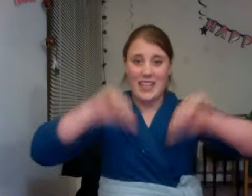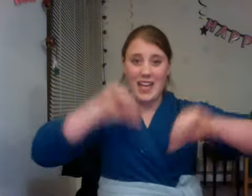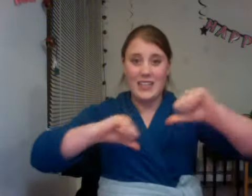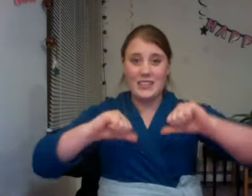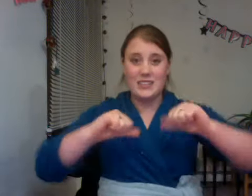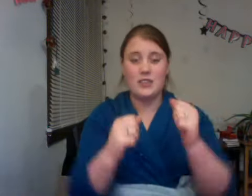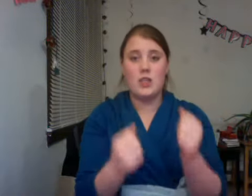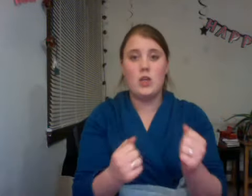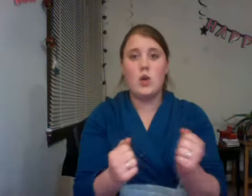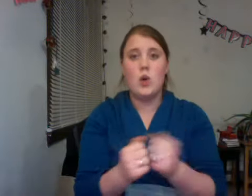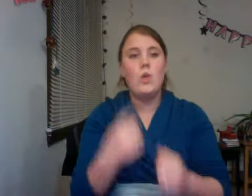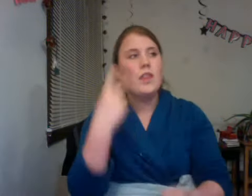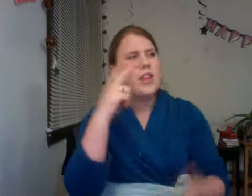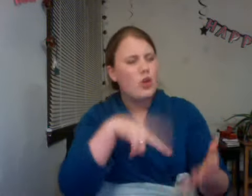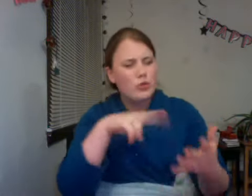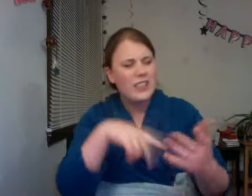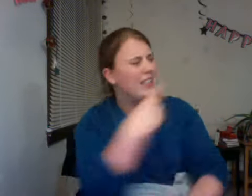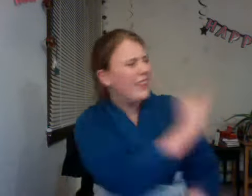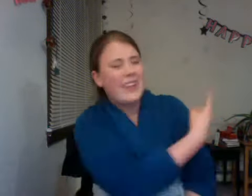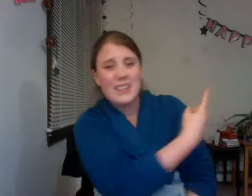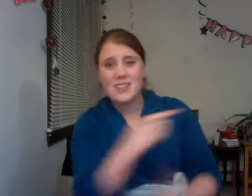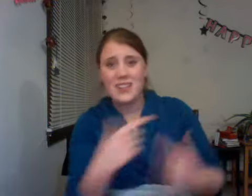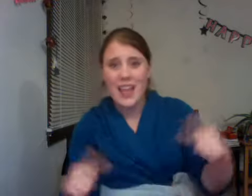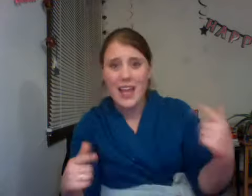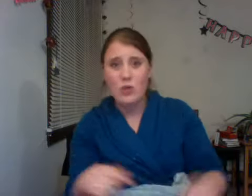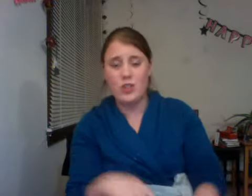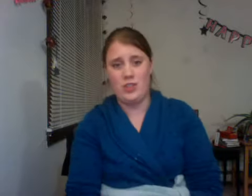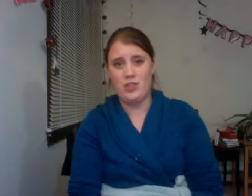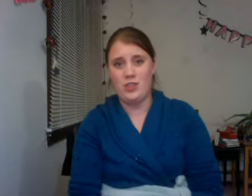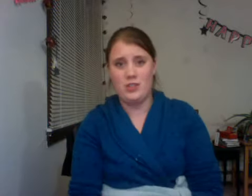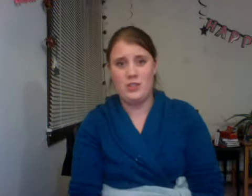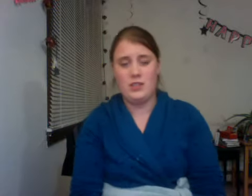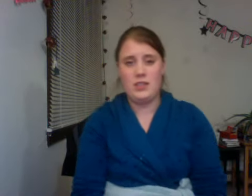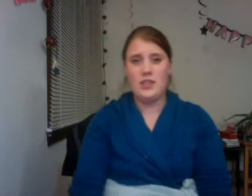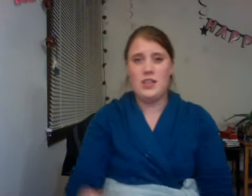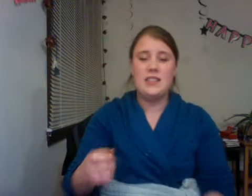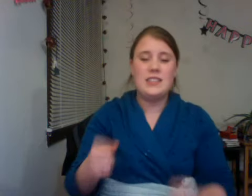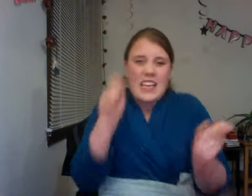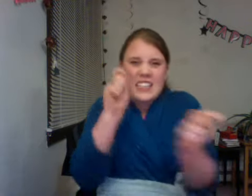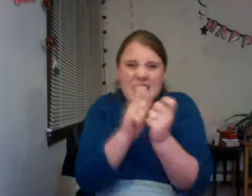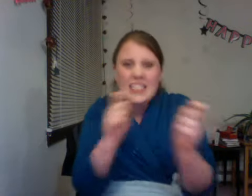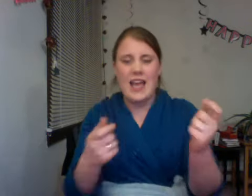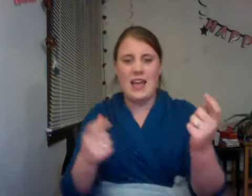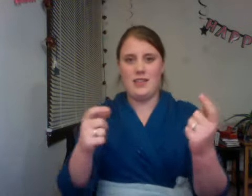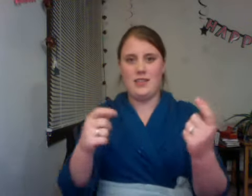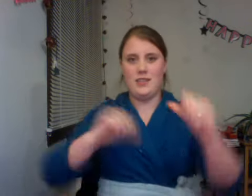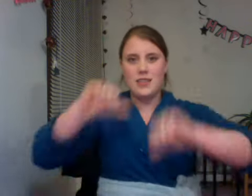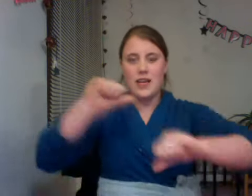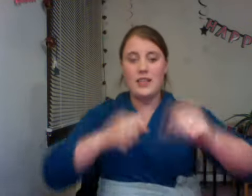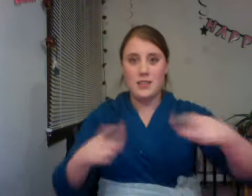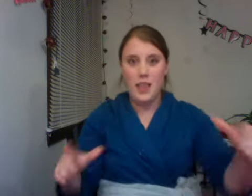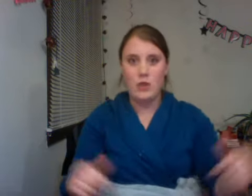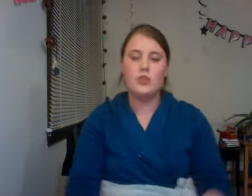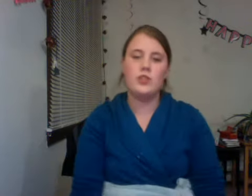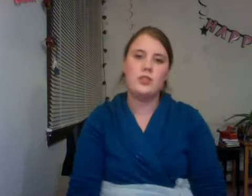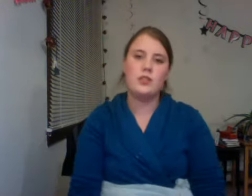This needs to stop. And I wish that the change could come from the institutions at the top that are perpetuating these problems.